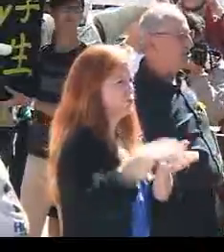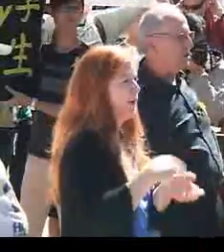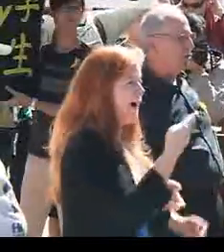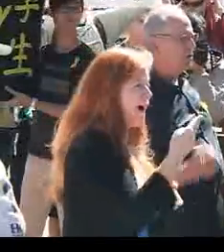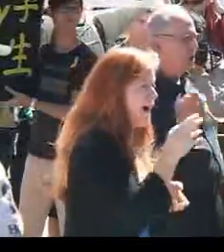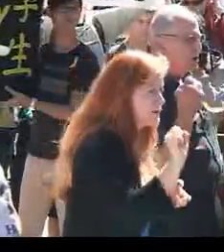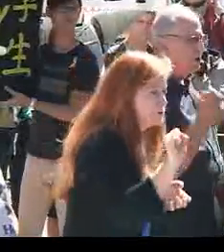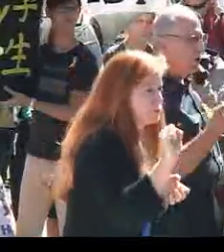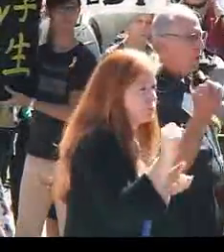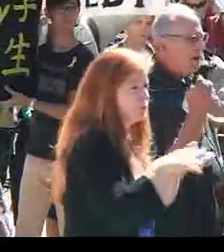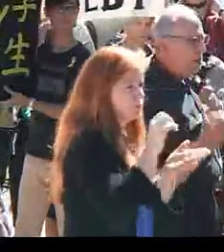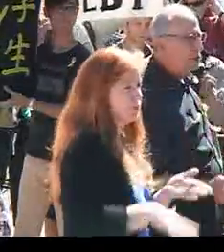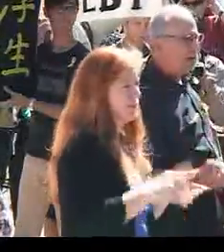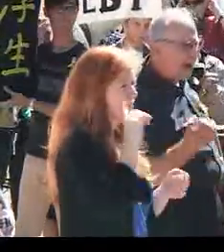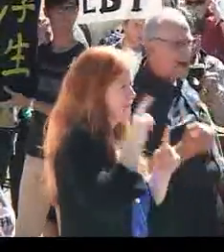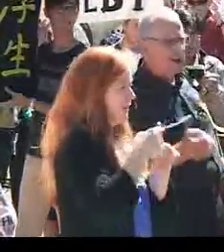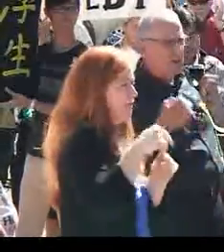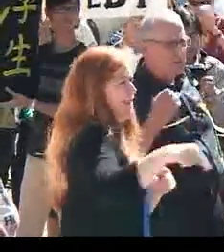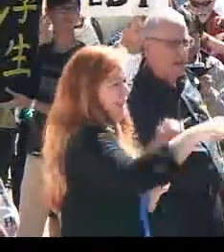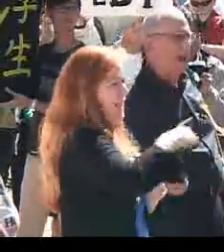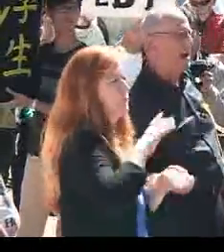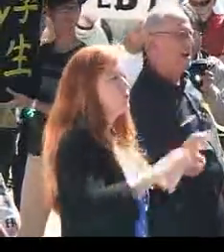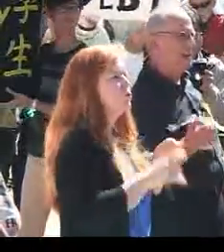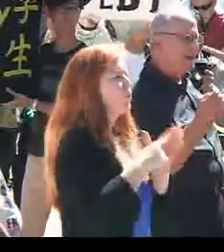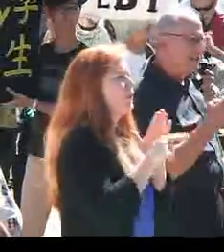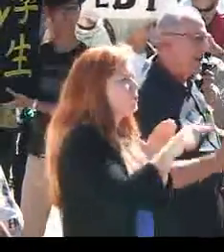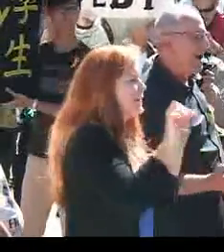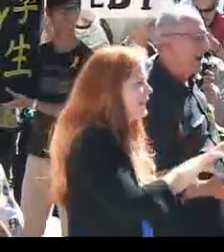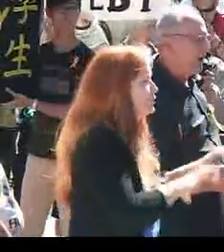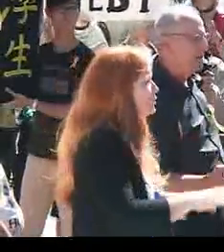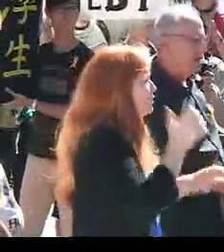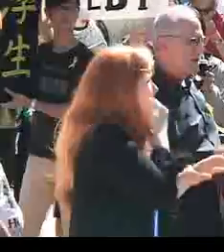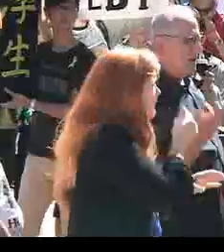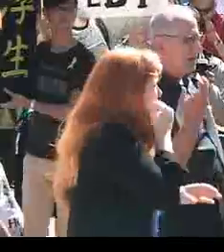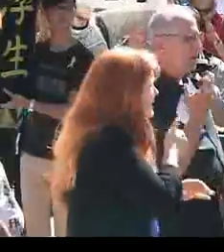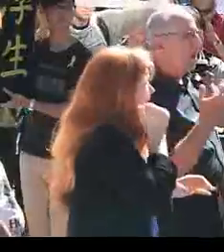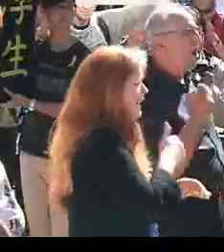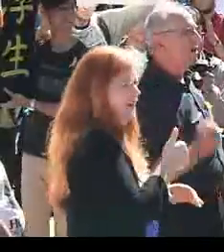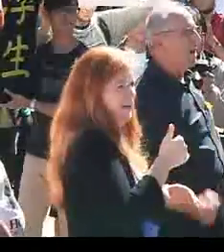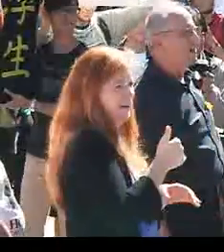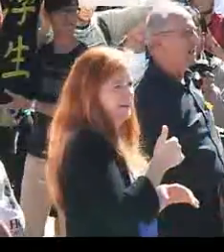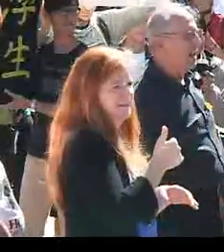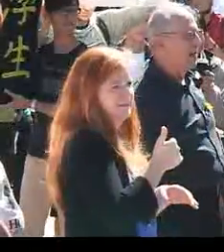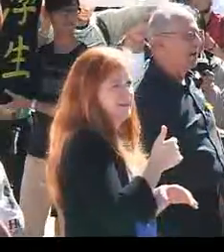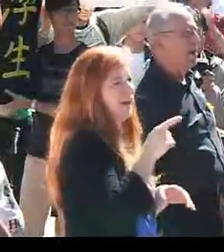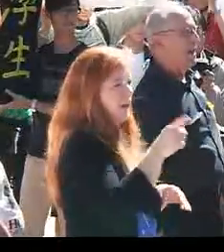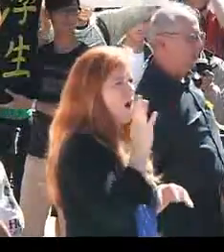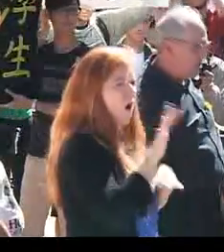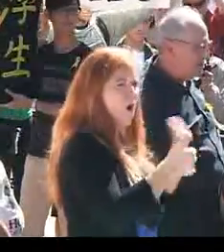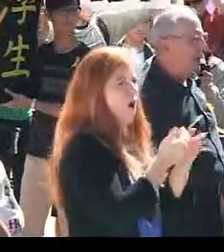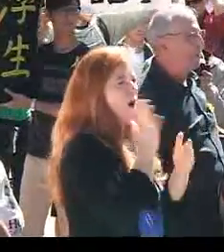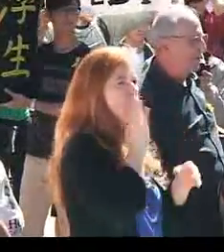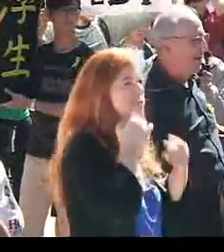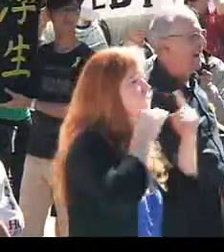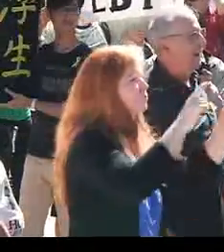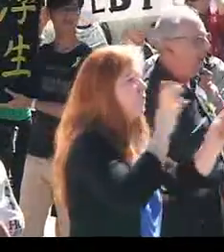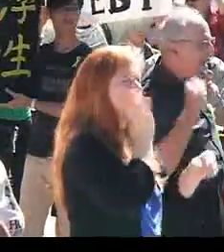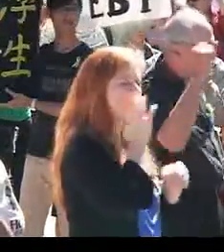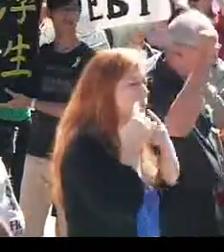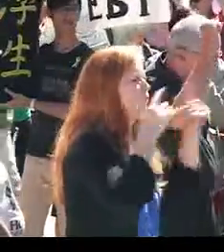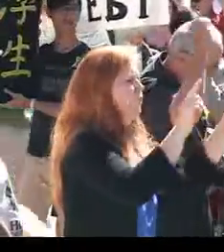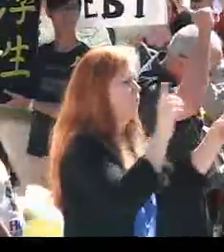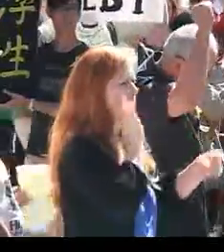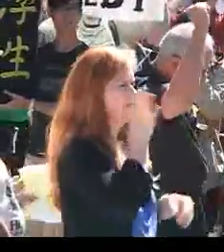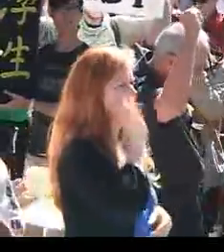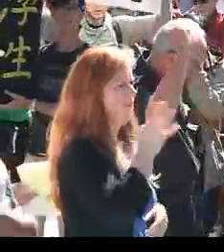high school students. Do what you can do day in, day out. It will all come together, and we shall prevail.